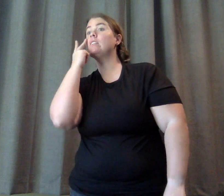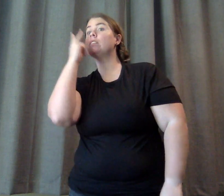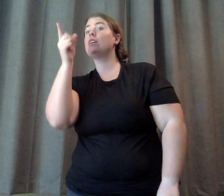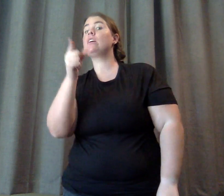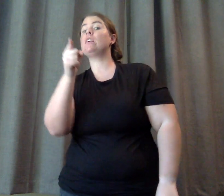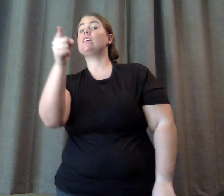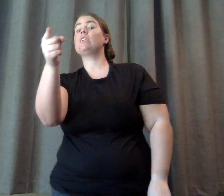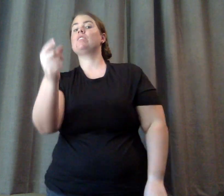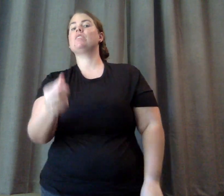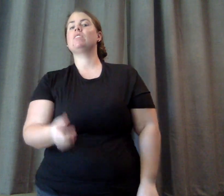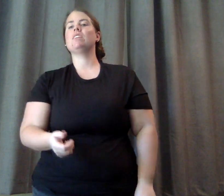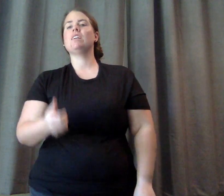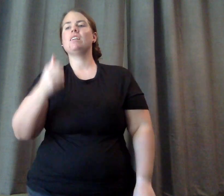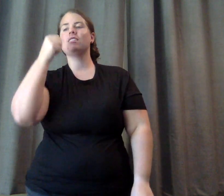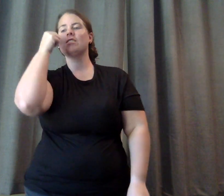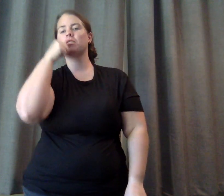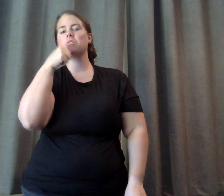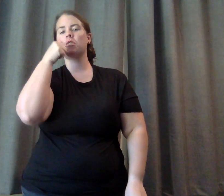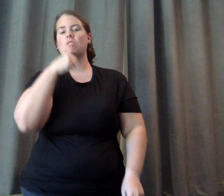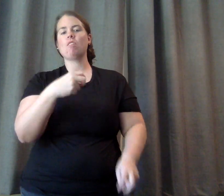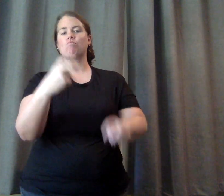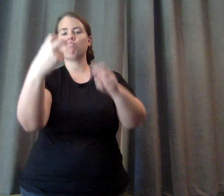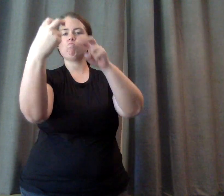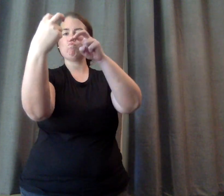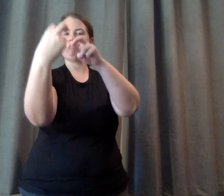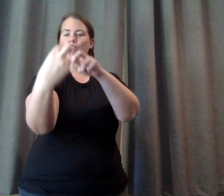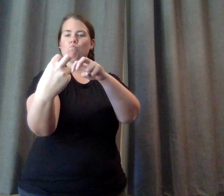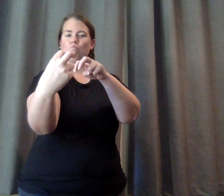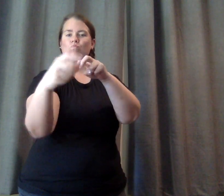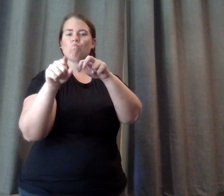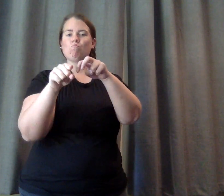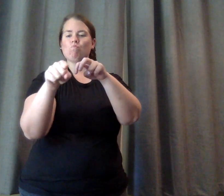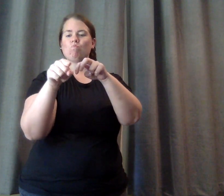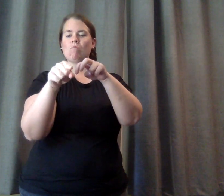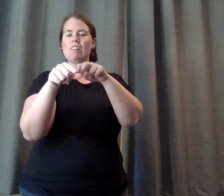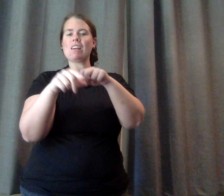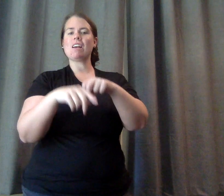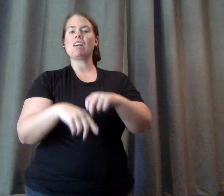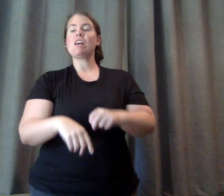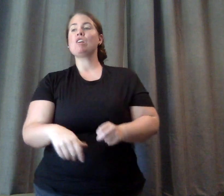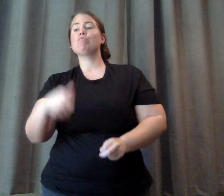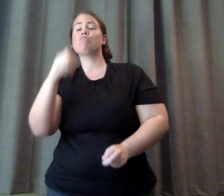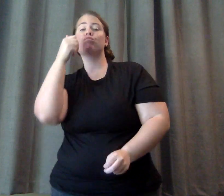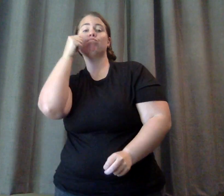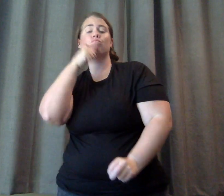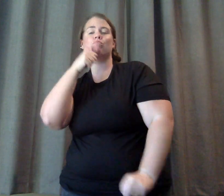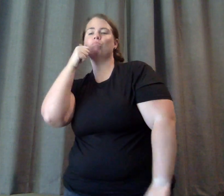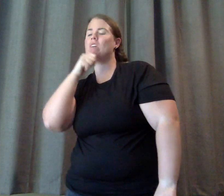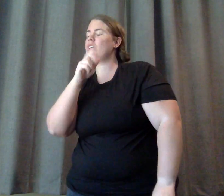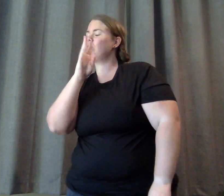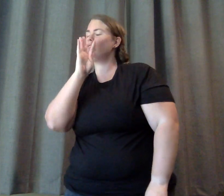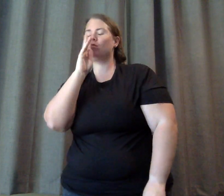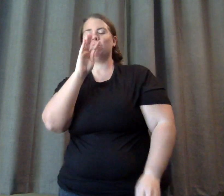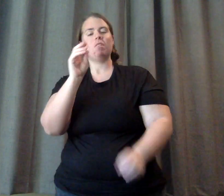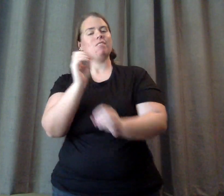her sitting there across the way. She don't got a lot to say, but